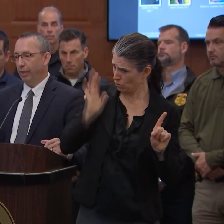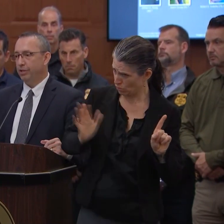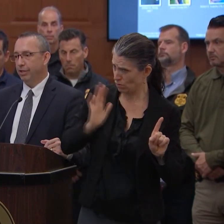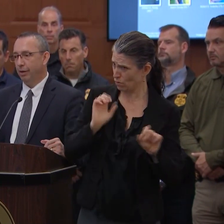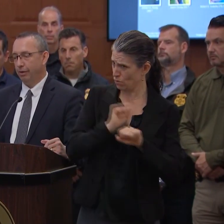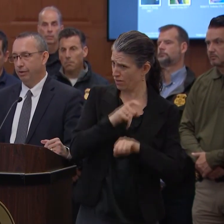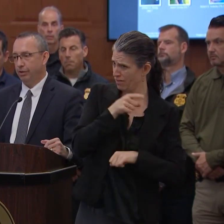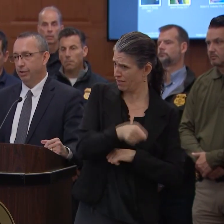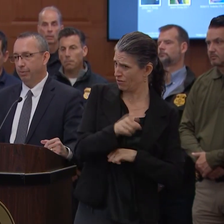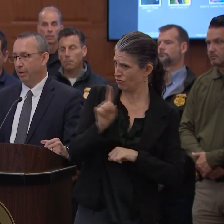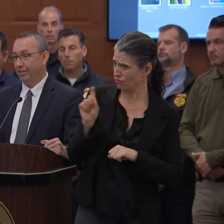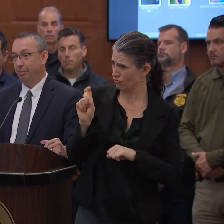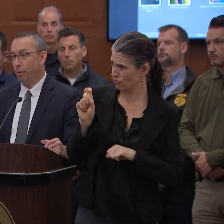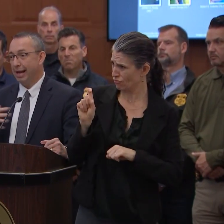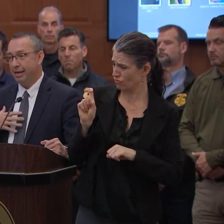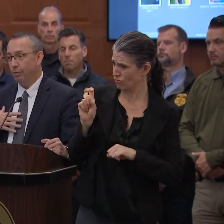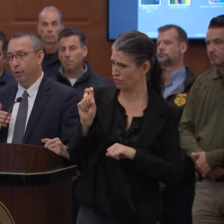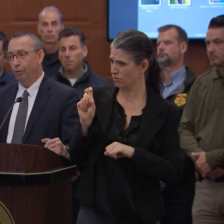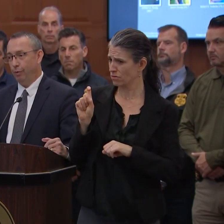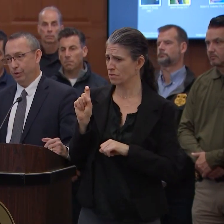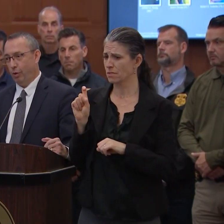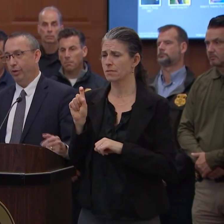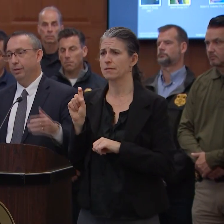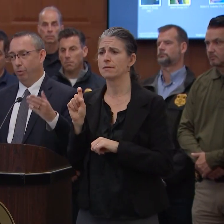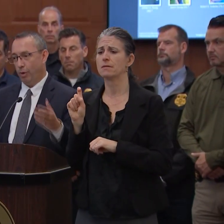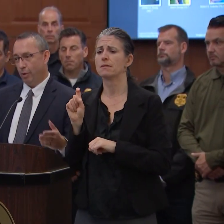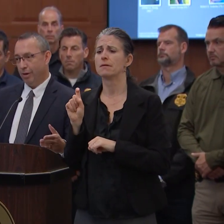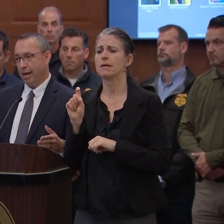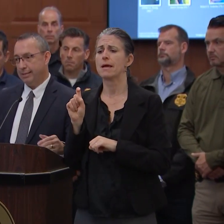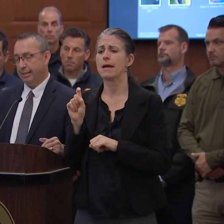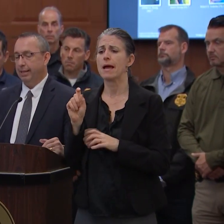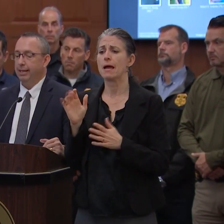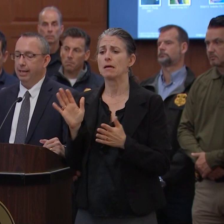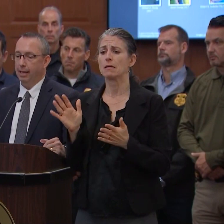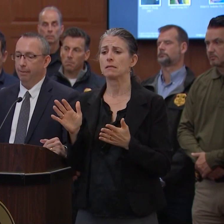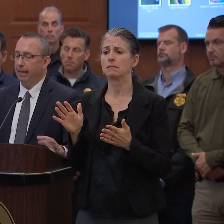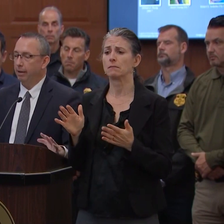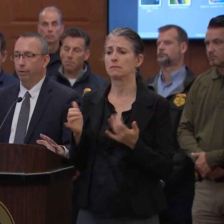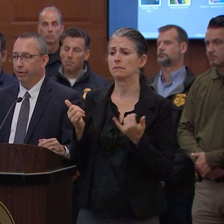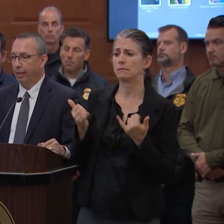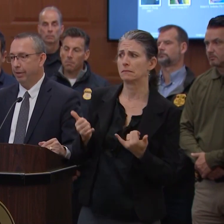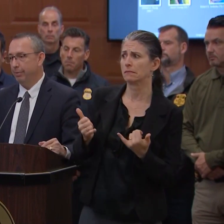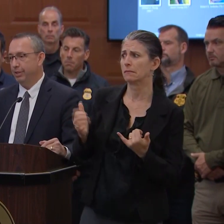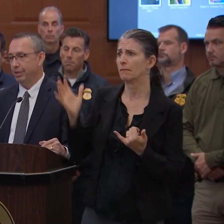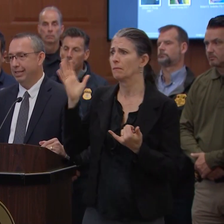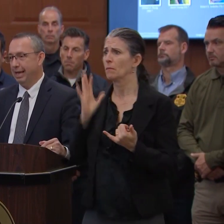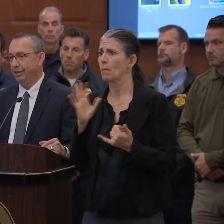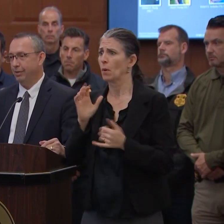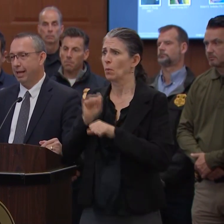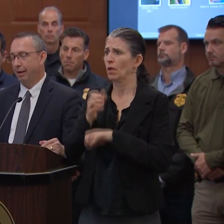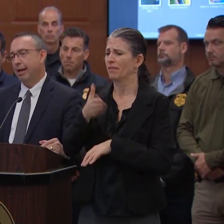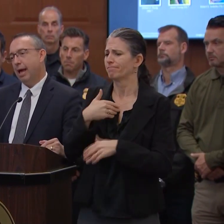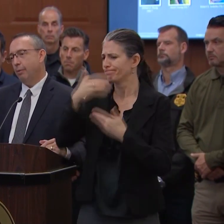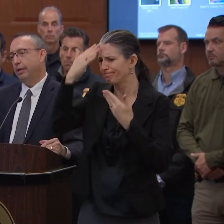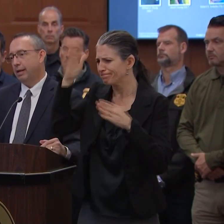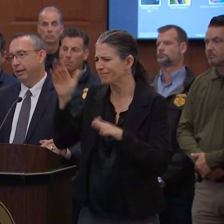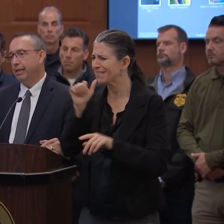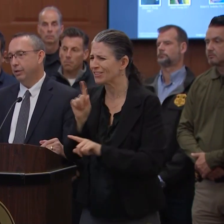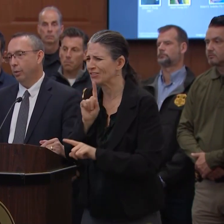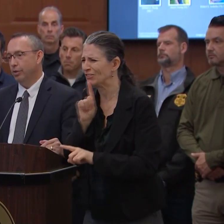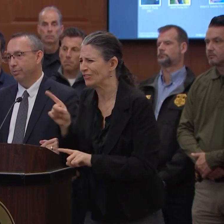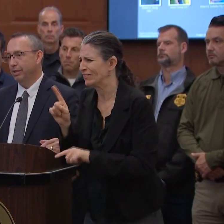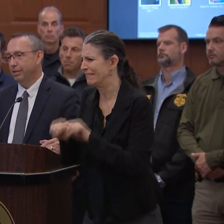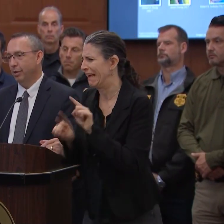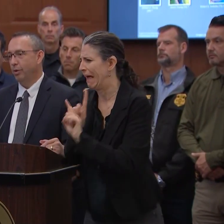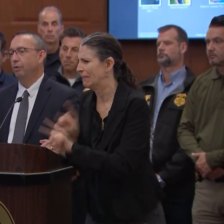employment relationship there at some point. I don't know if he was currently employed or not. And I don't think I'm in a position to answer that. I would kind of